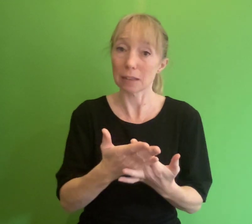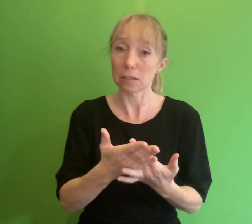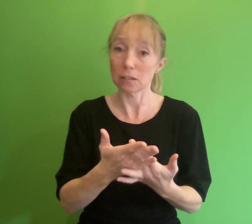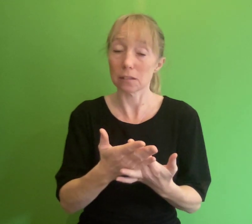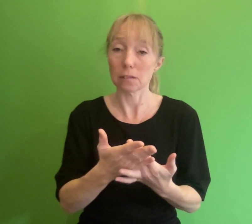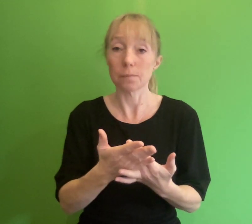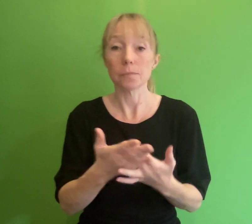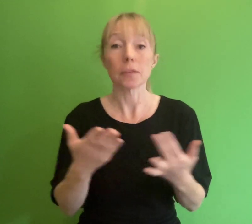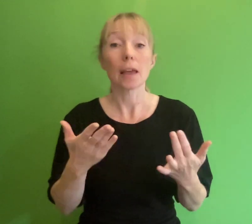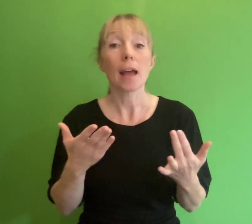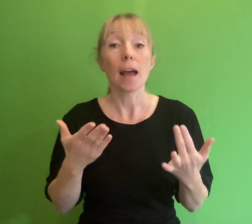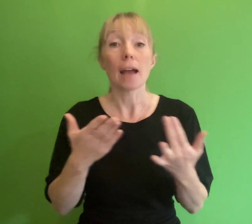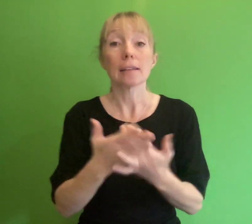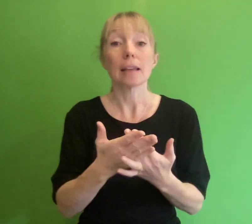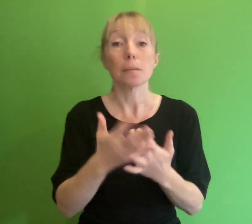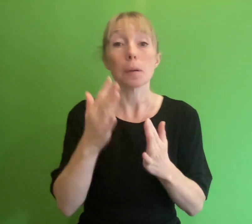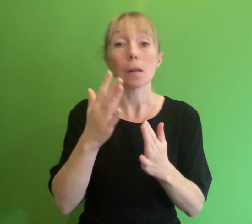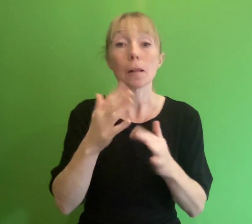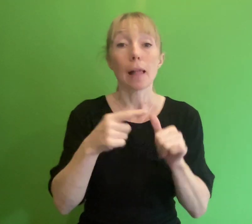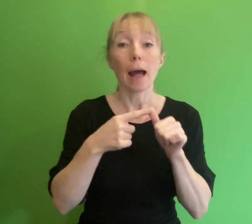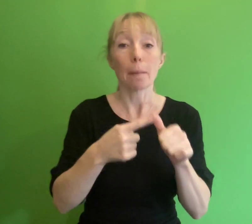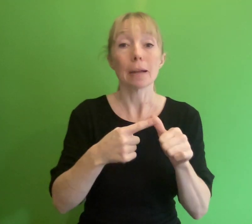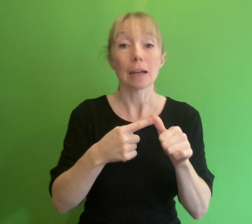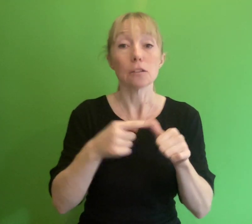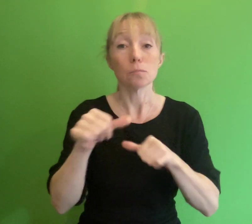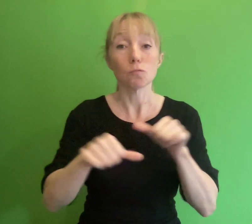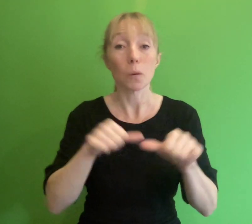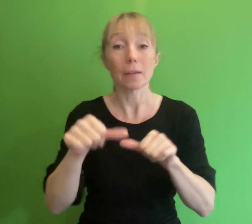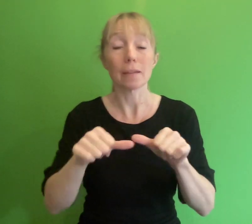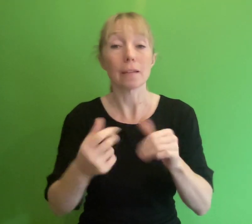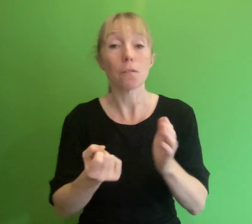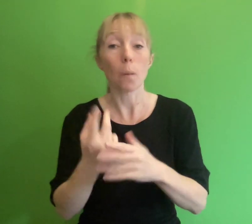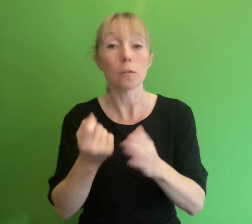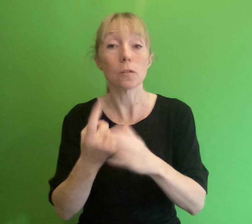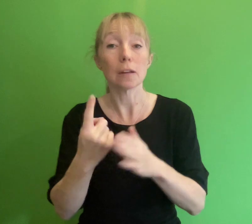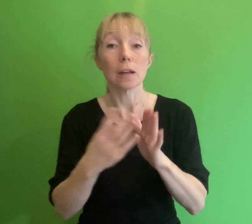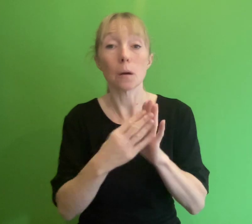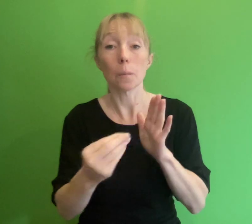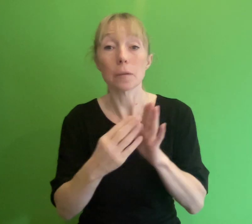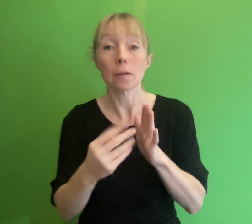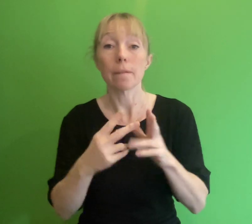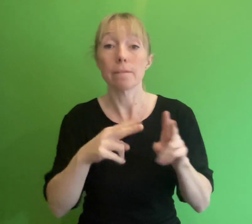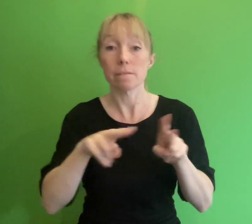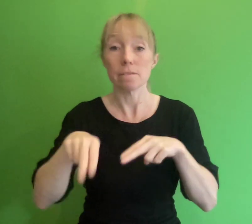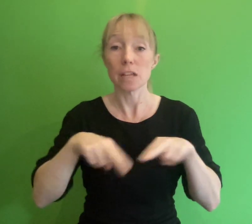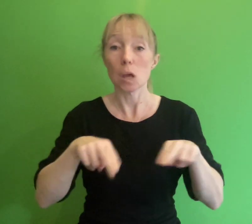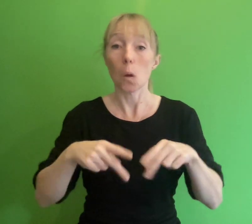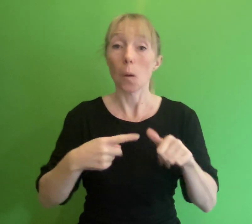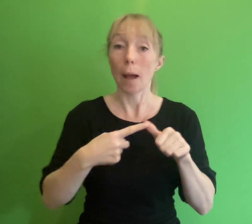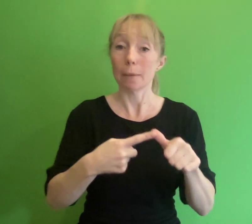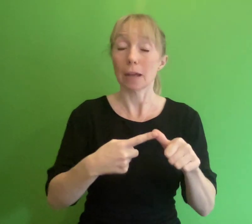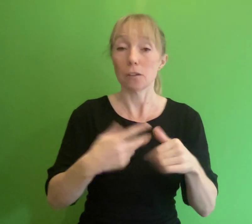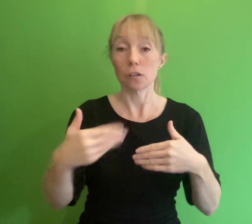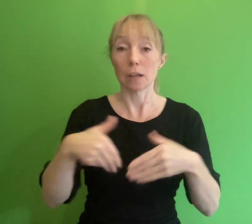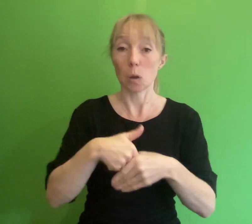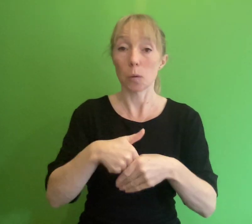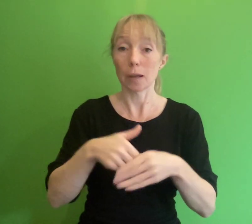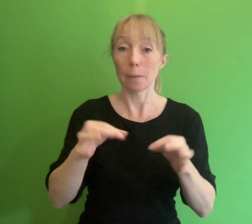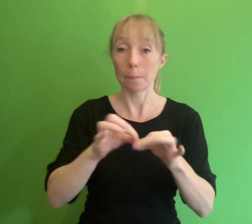Accessible application processes for opportunities, for example, video applications, including in BSL,